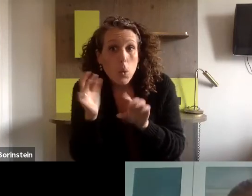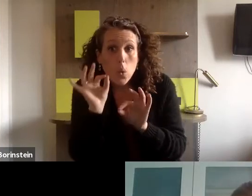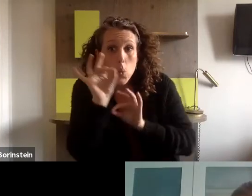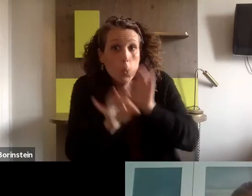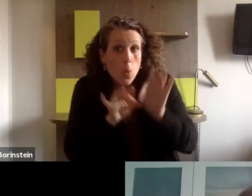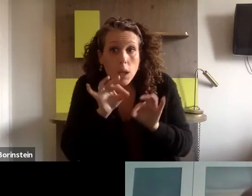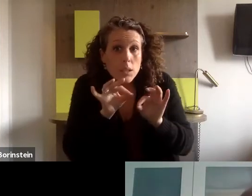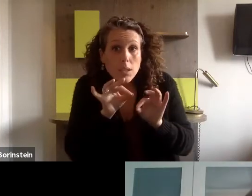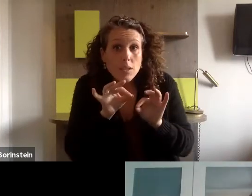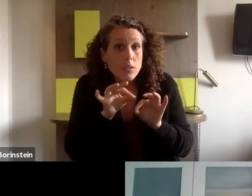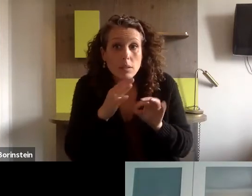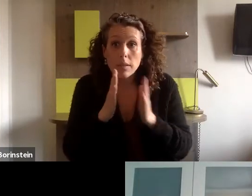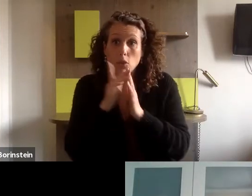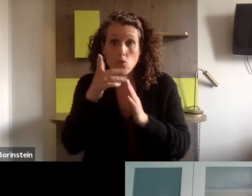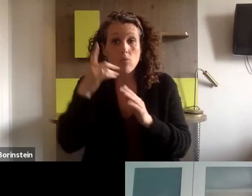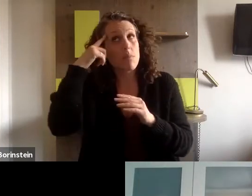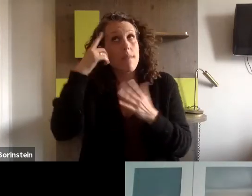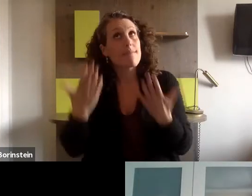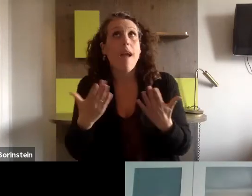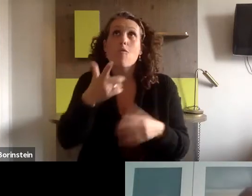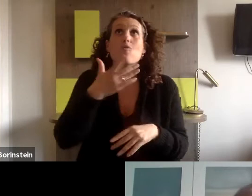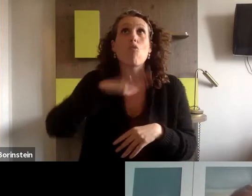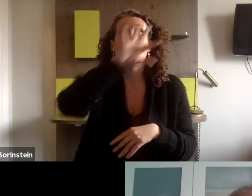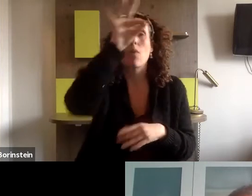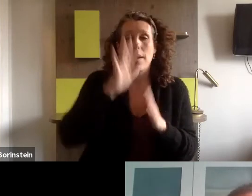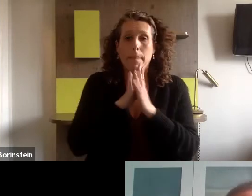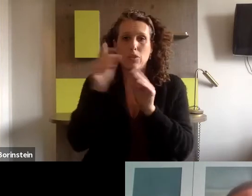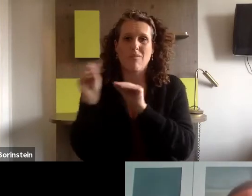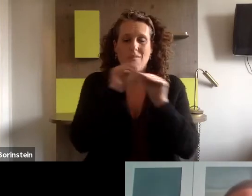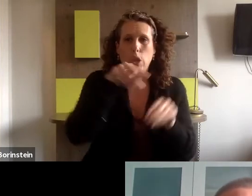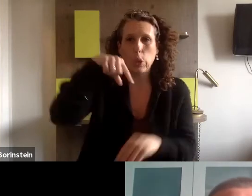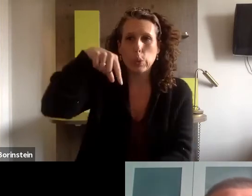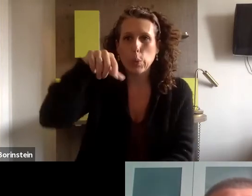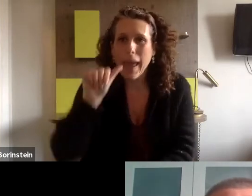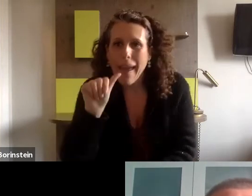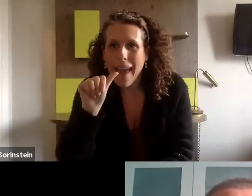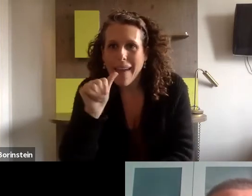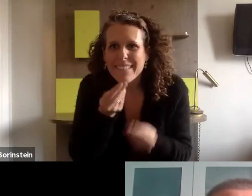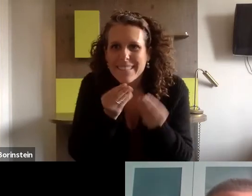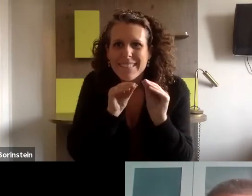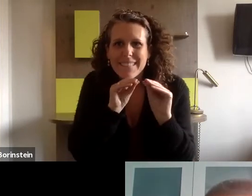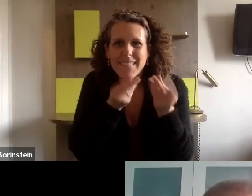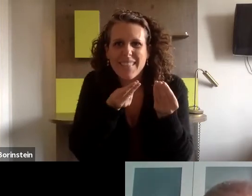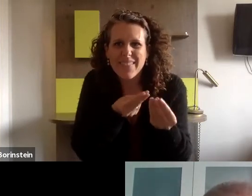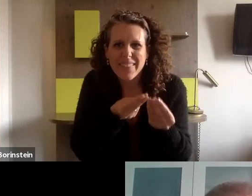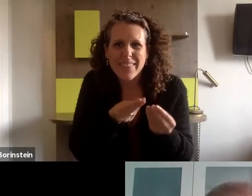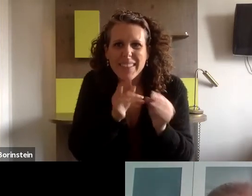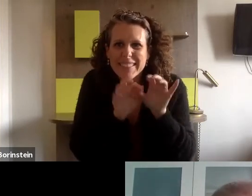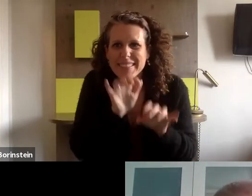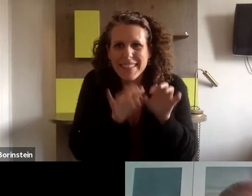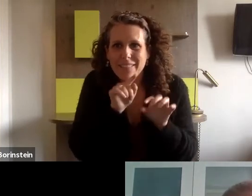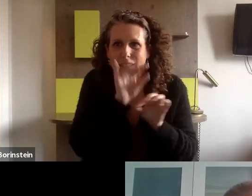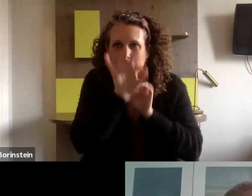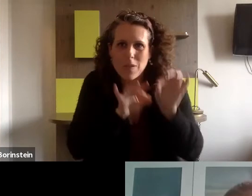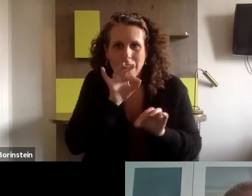questions, please put them in to the Q&A section. I'm just going to choose a few of the ones we've had. Some